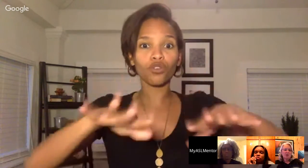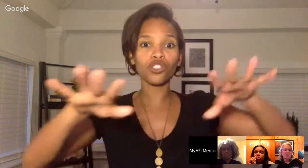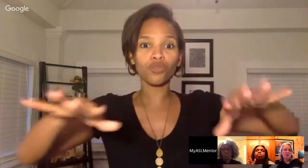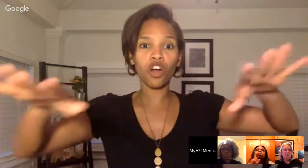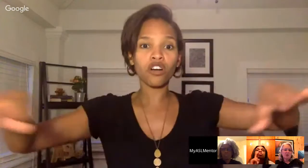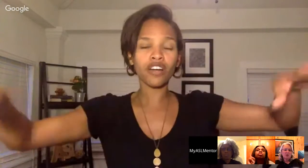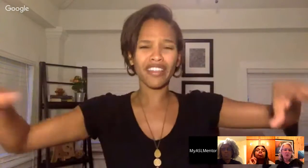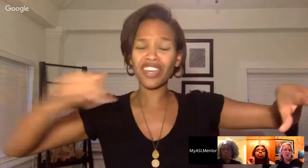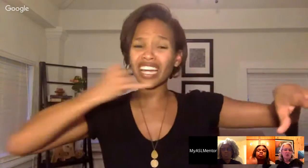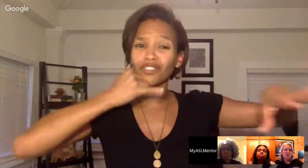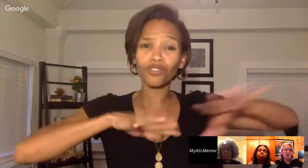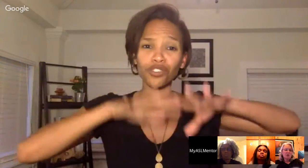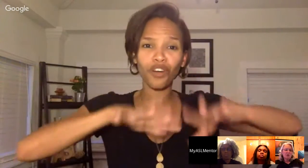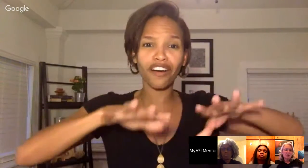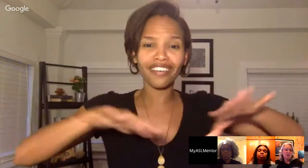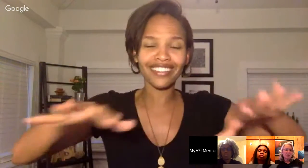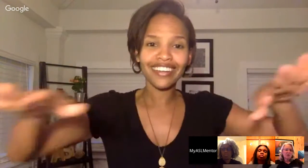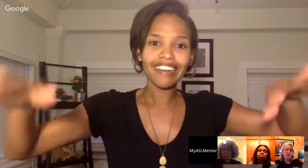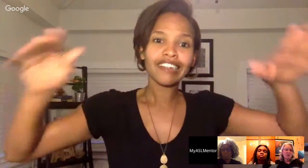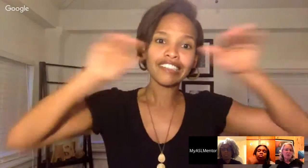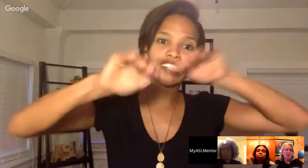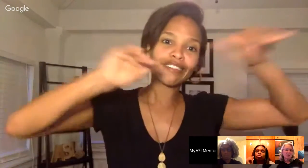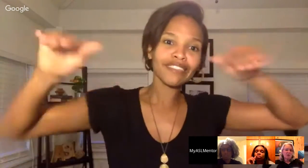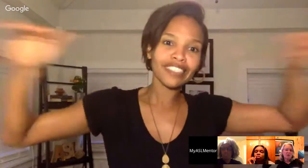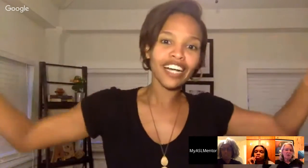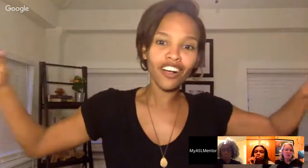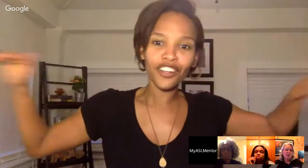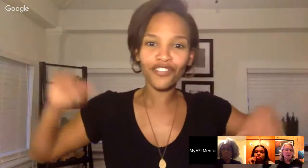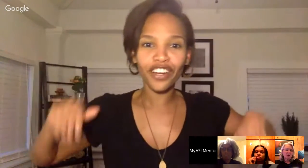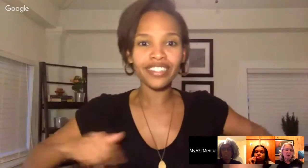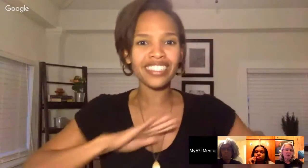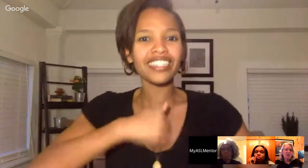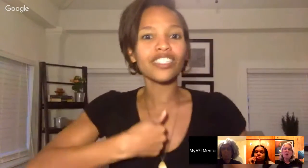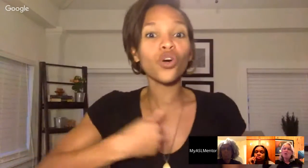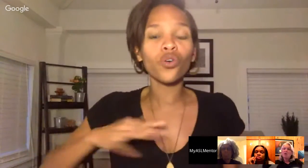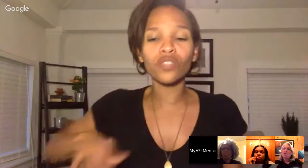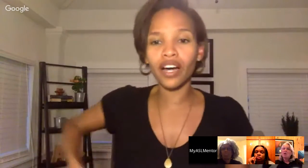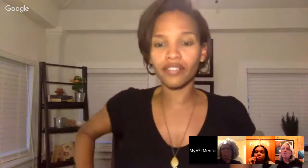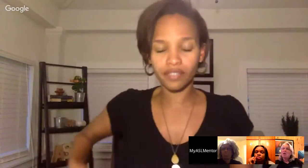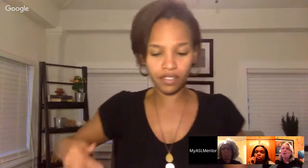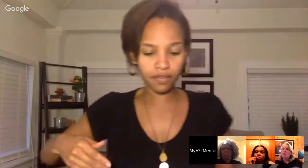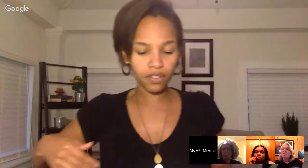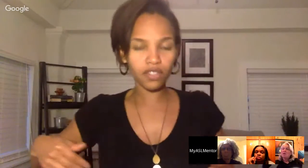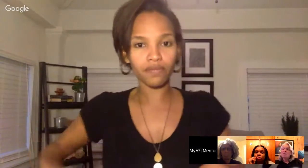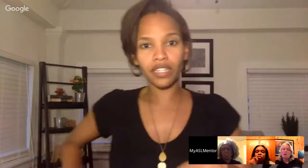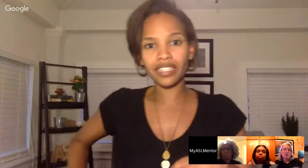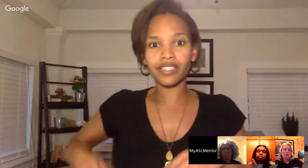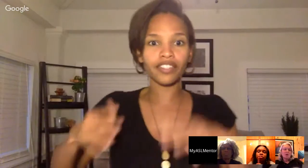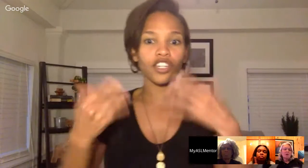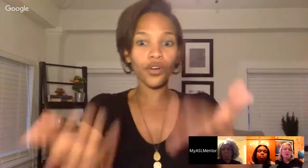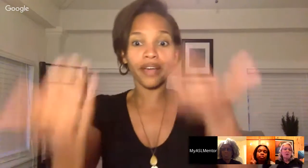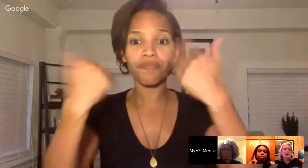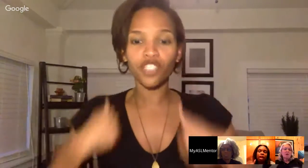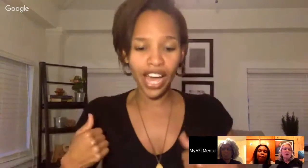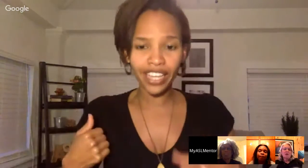told you wrong. I think I've told you wrong. So tell all your friends, soul, not instinct. Okay,